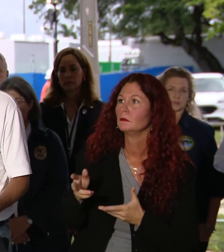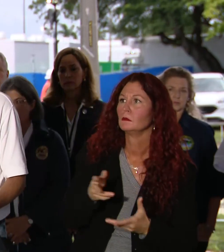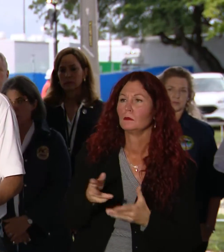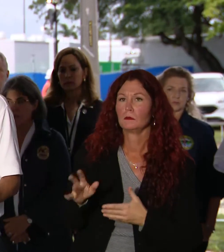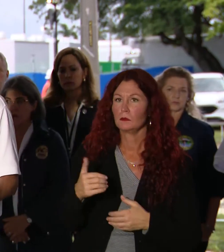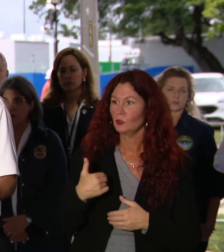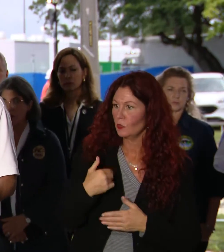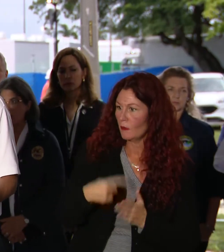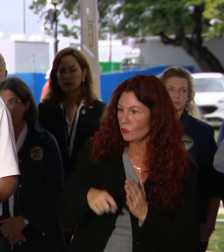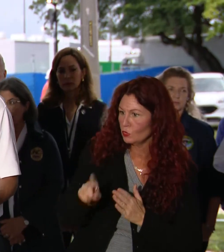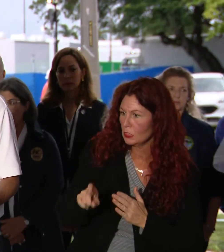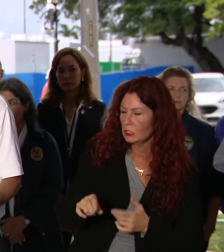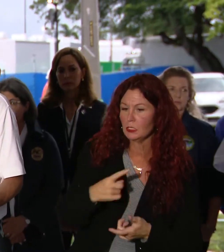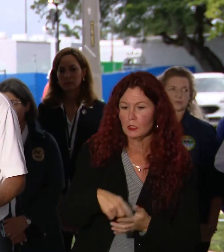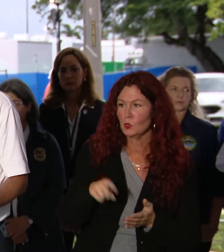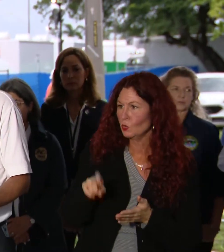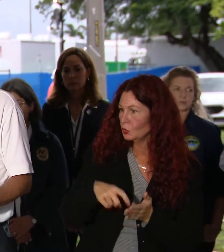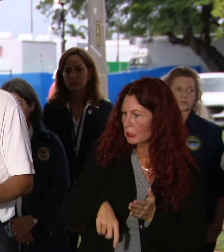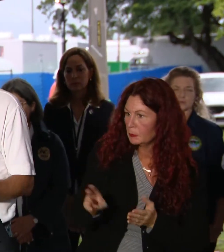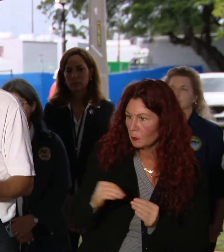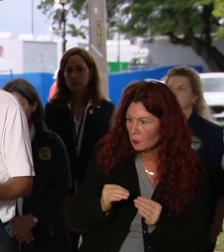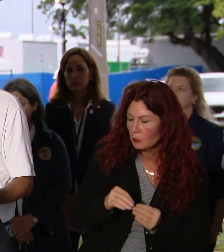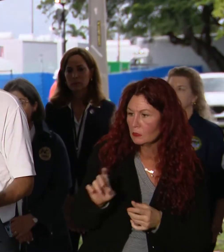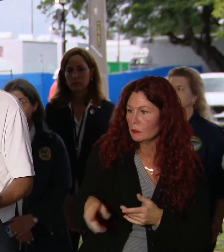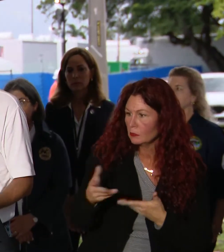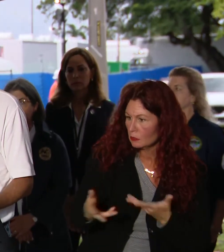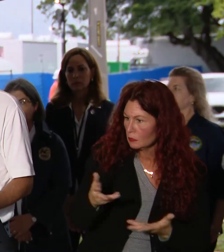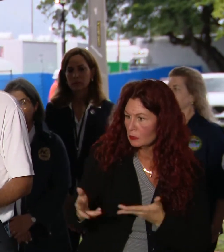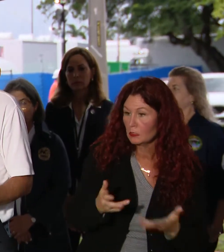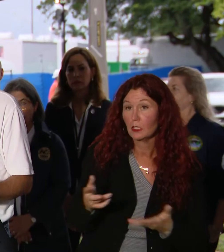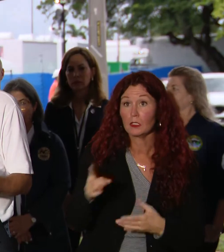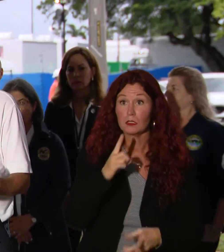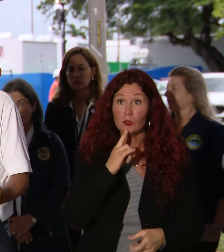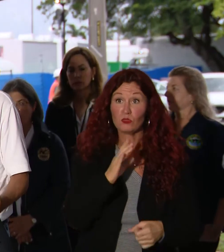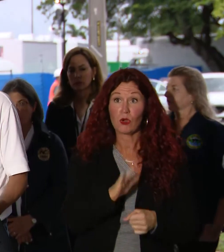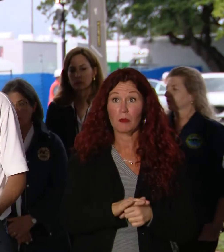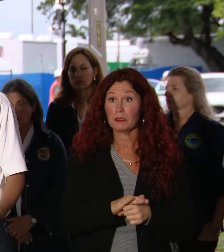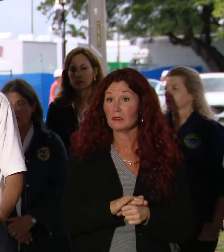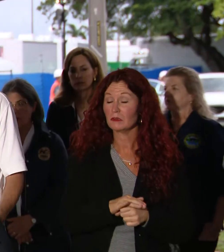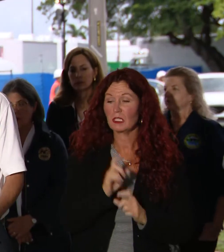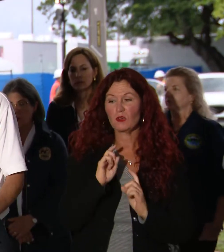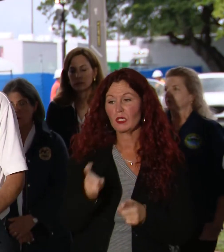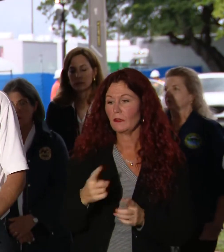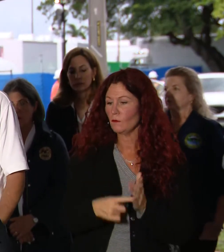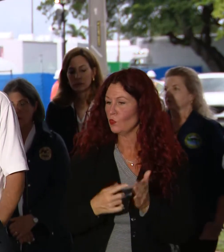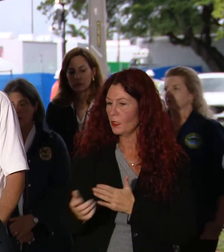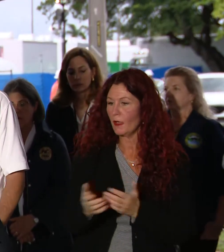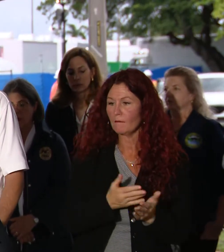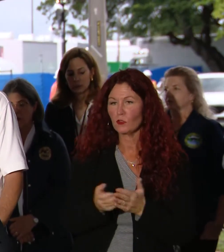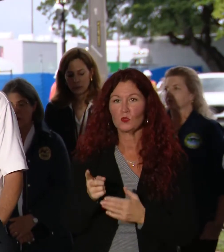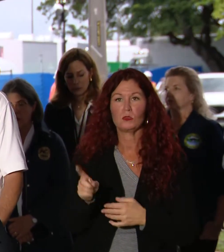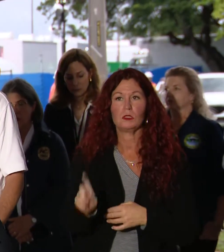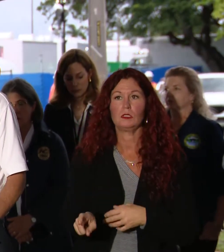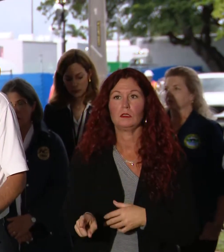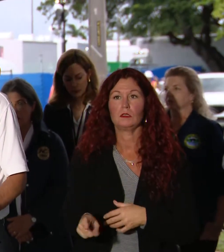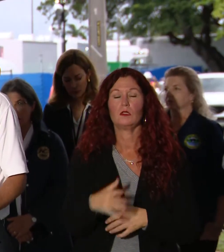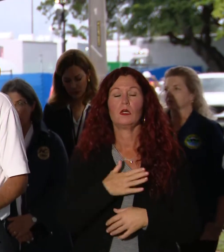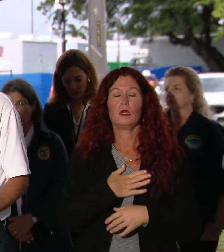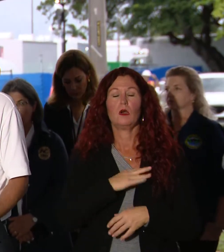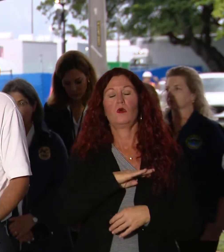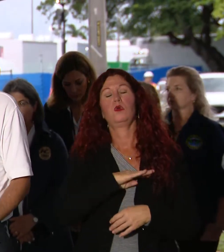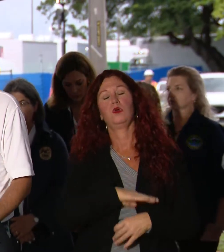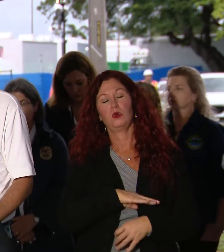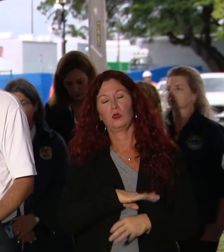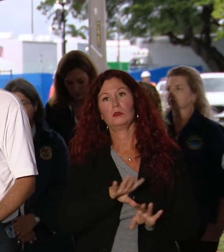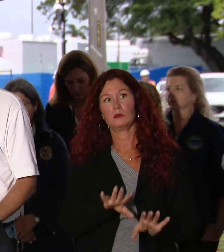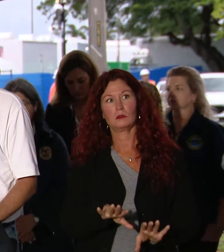what we needed. And he further pledged to basically, in so many words, give us whatever we needed. So that was reassuring. But the best part of